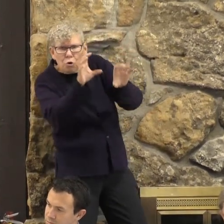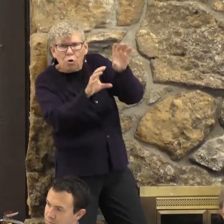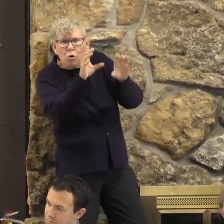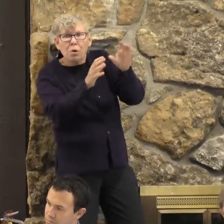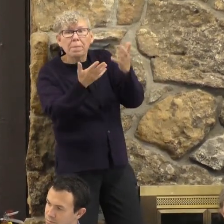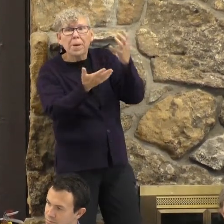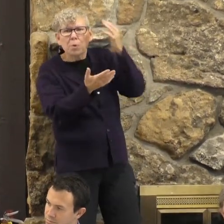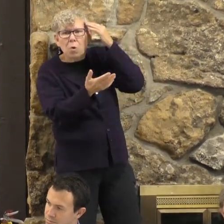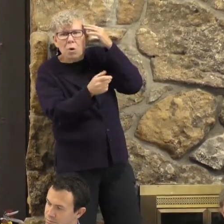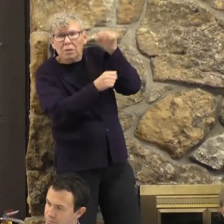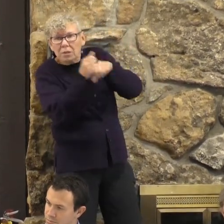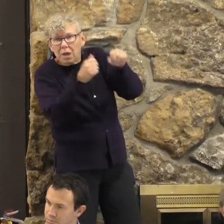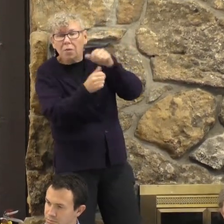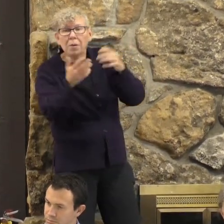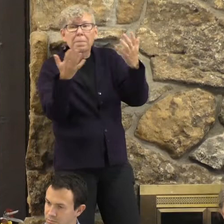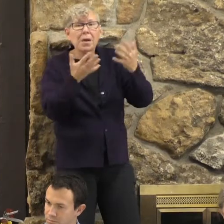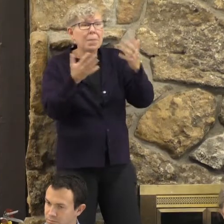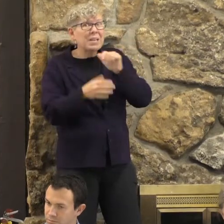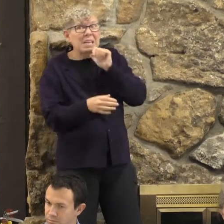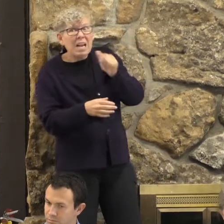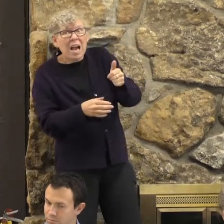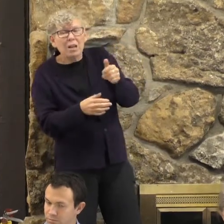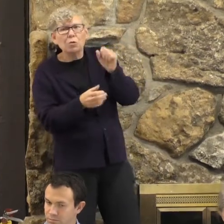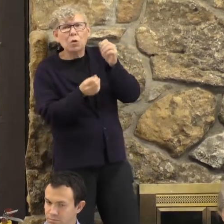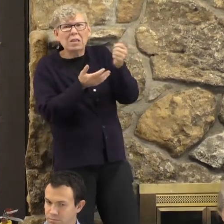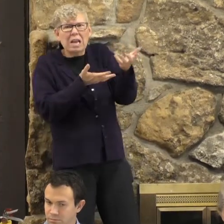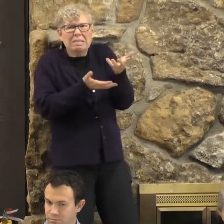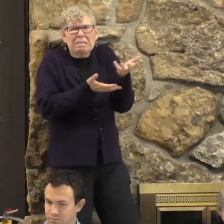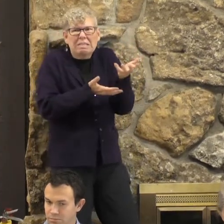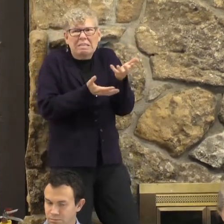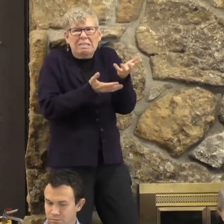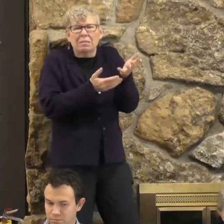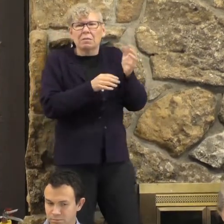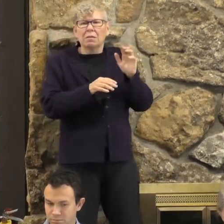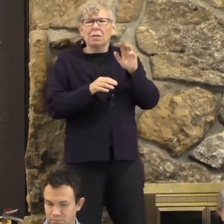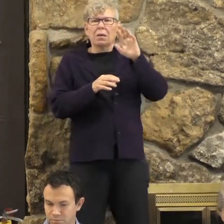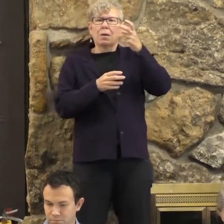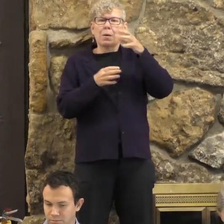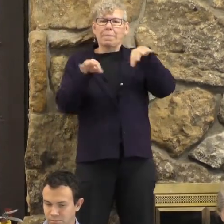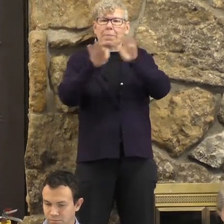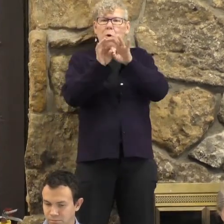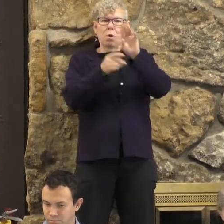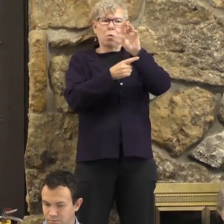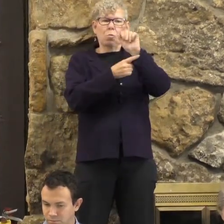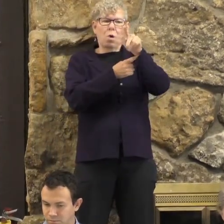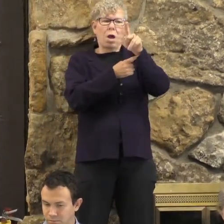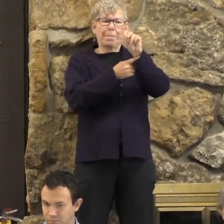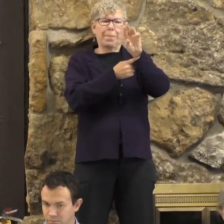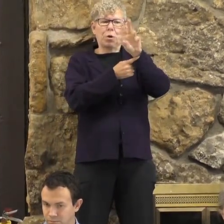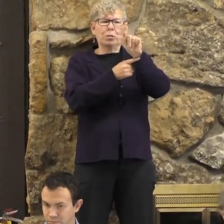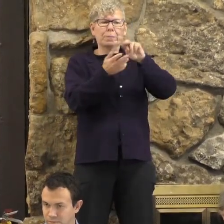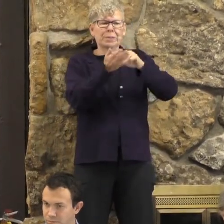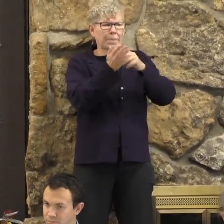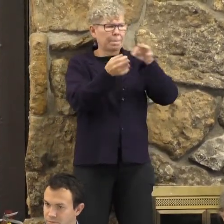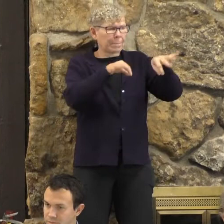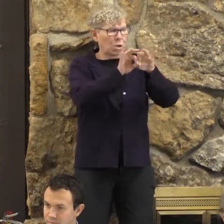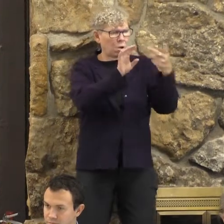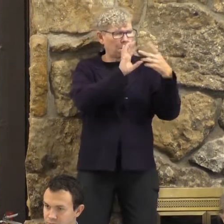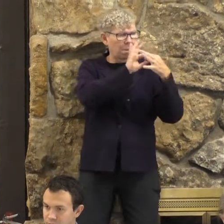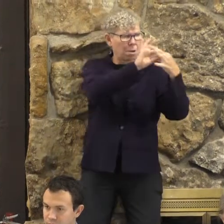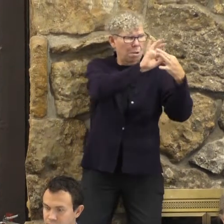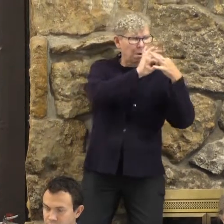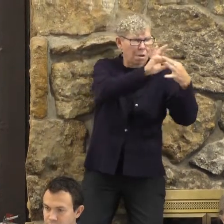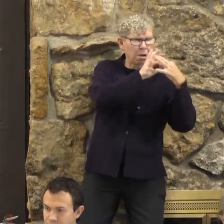have a little rapport when they go back to the doctor's office. And we always make sure that those appointments, the time of the appointment is